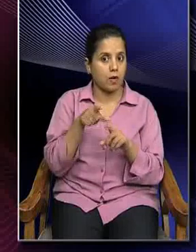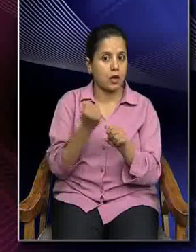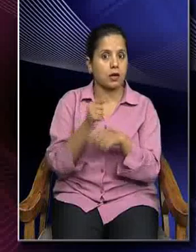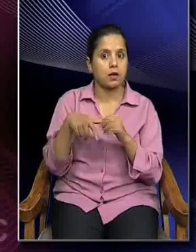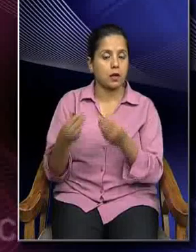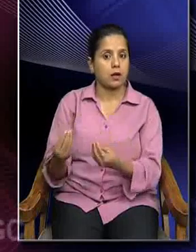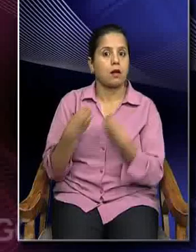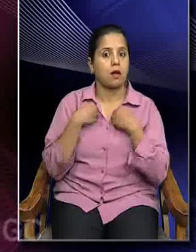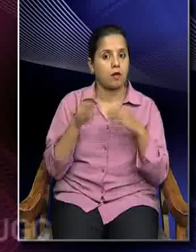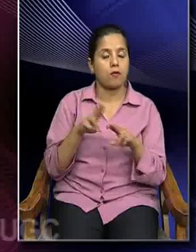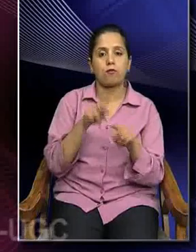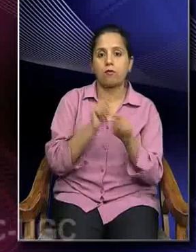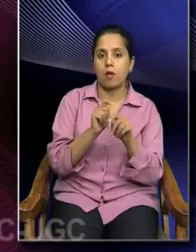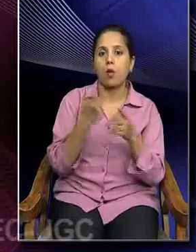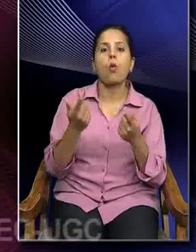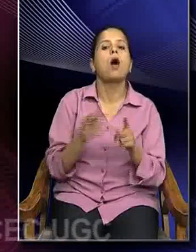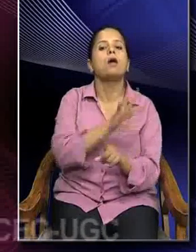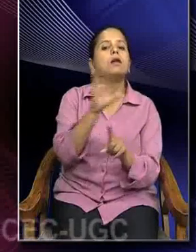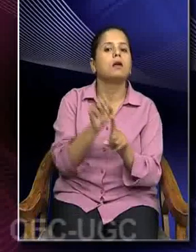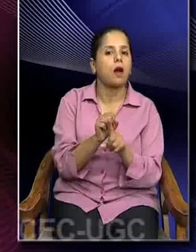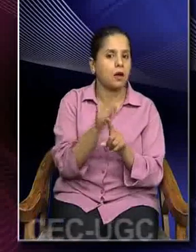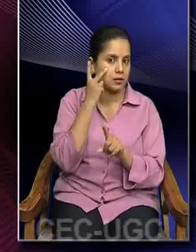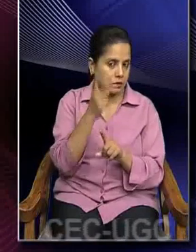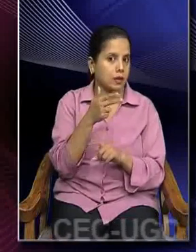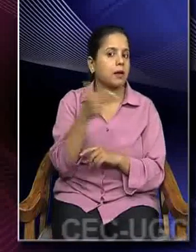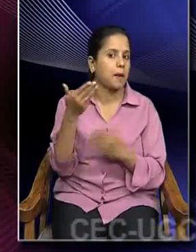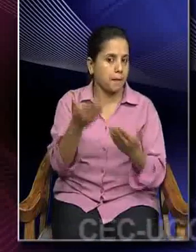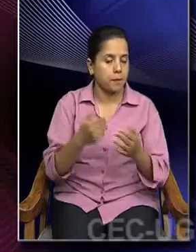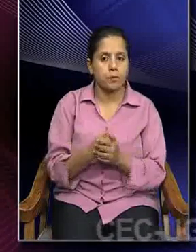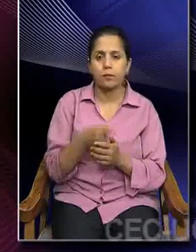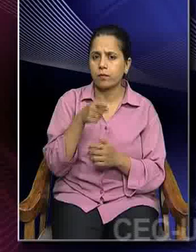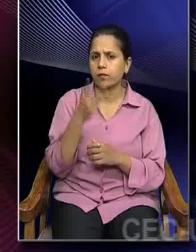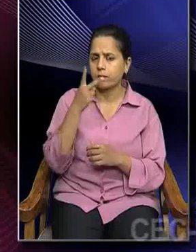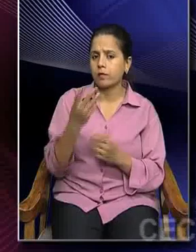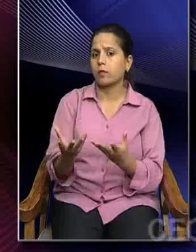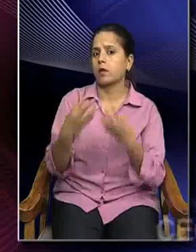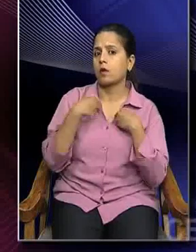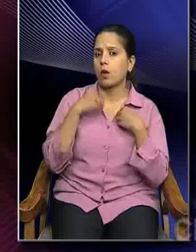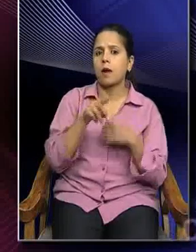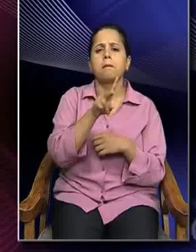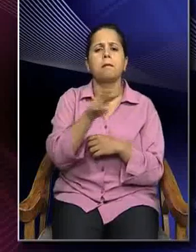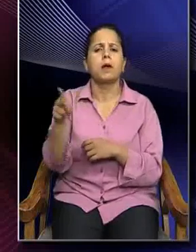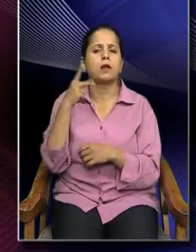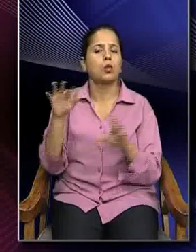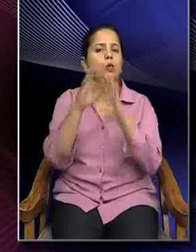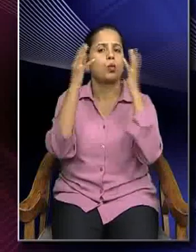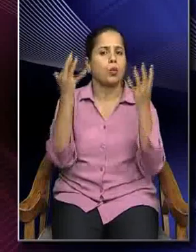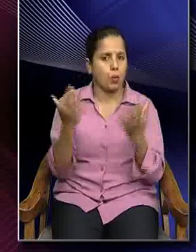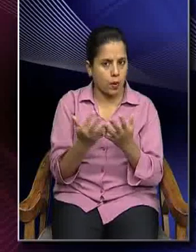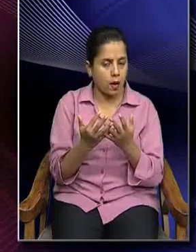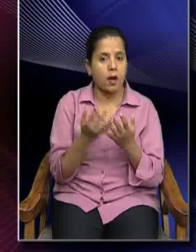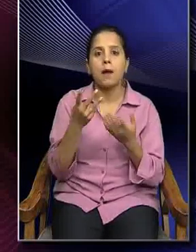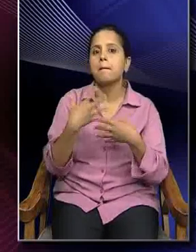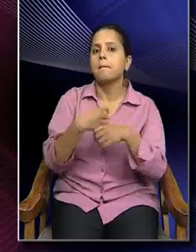the functions of culture, and that is to impose meaning on the world and make